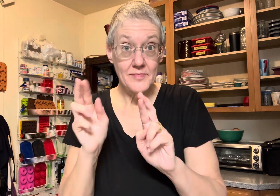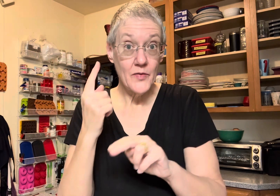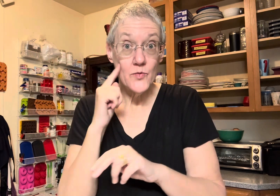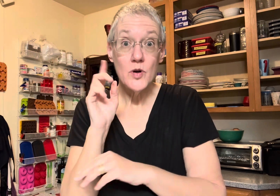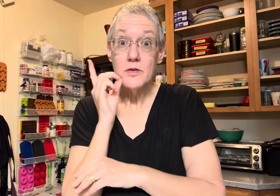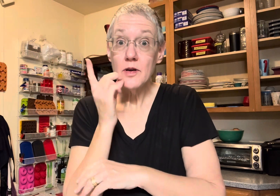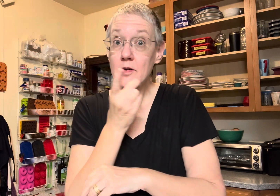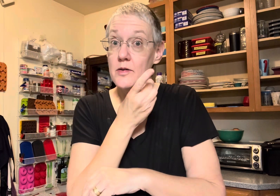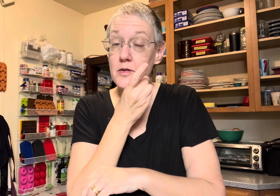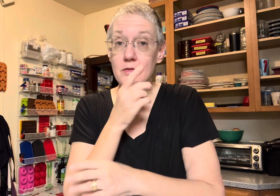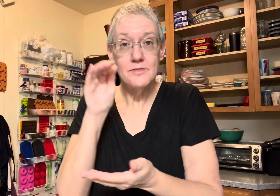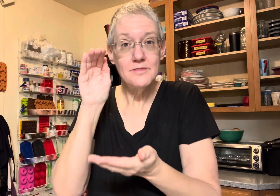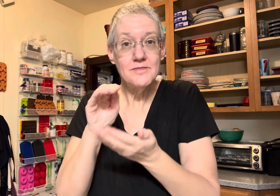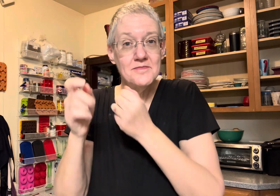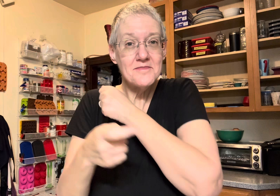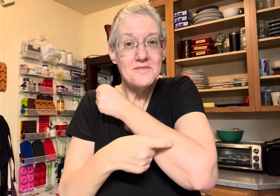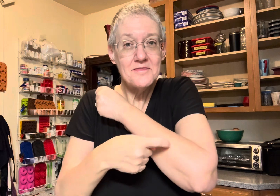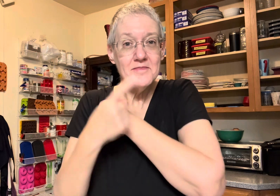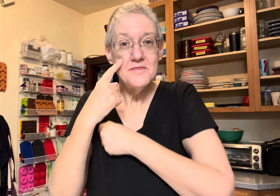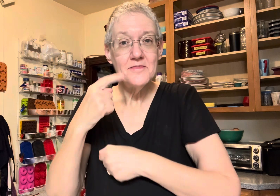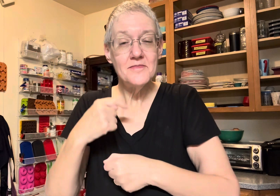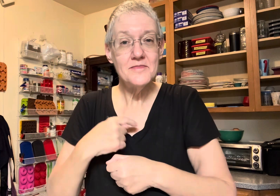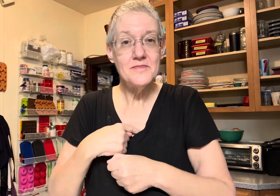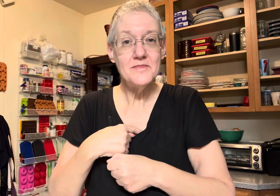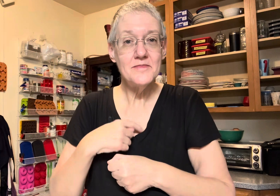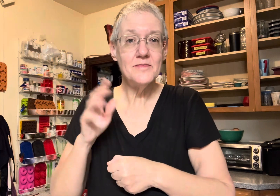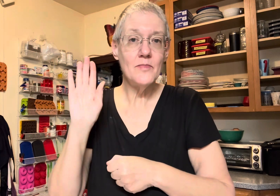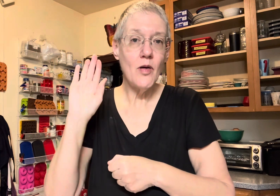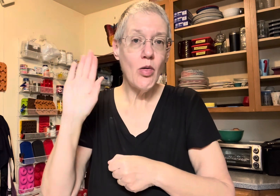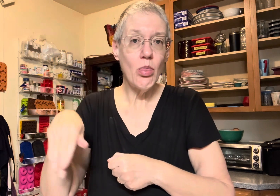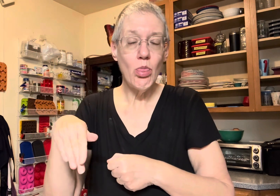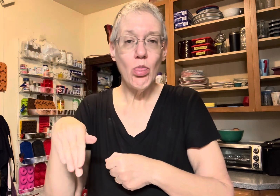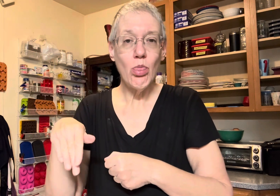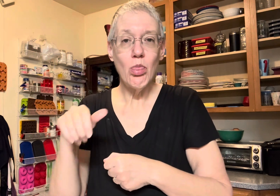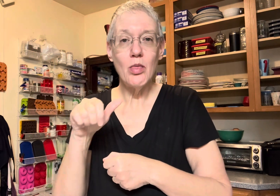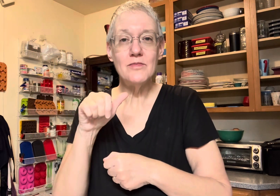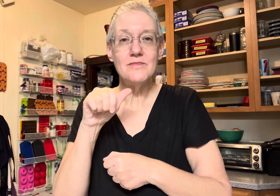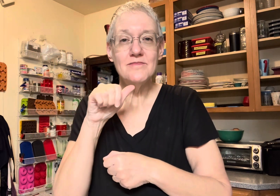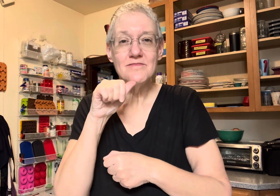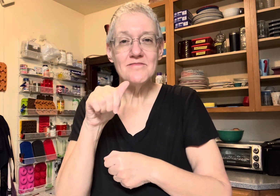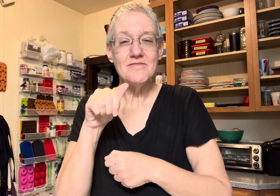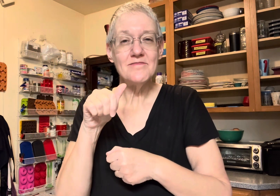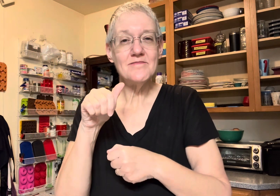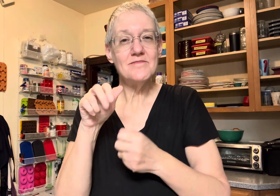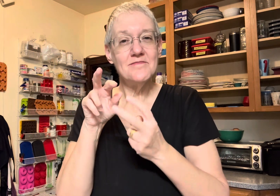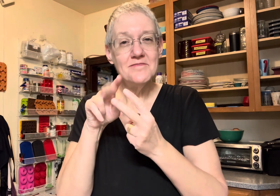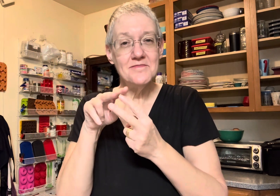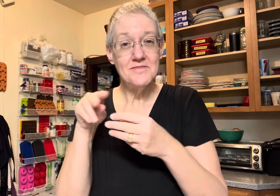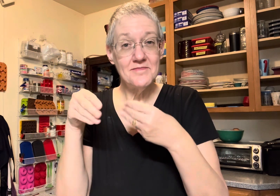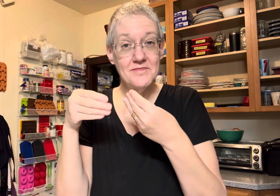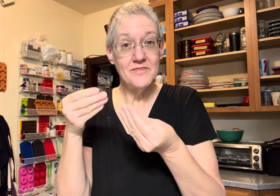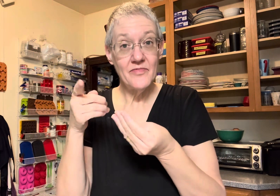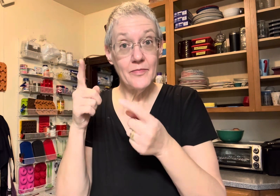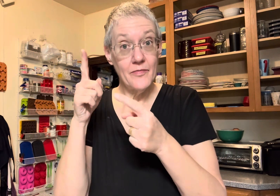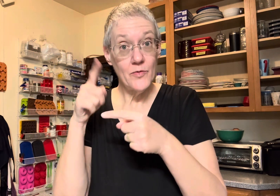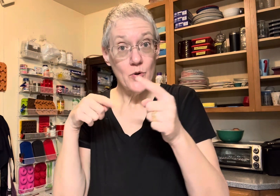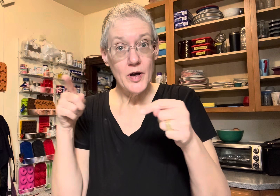Dale. That way I don't shrug off giving him enough variety or giving him the wrong portion